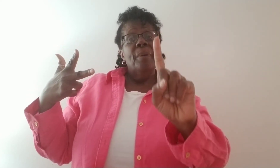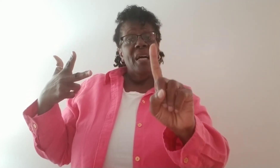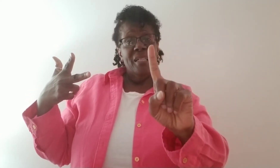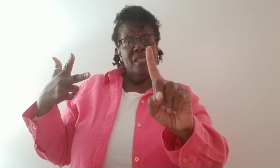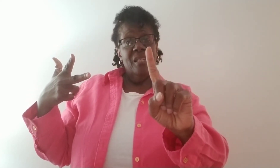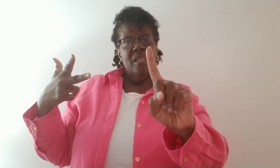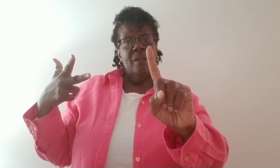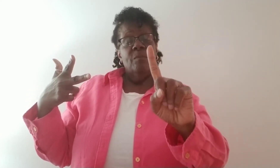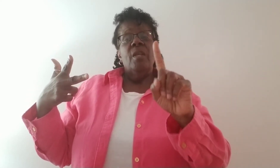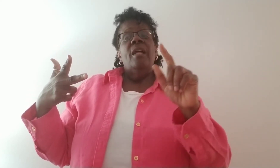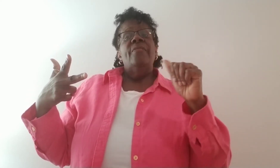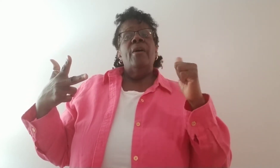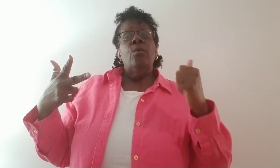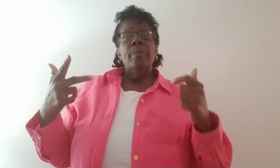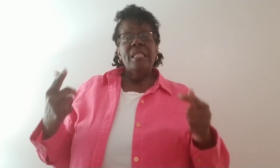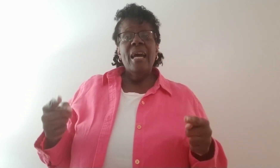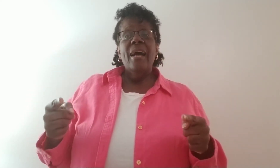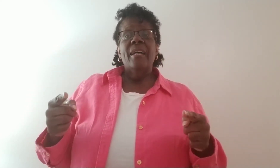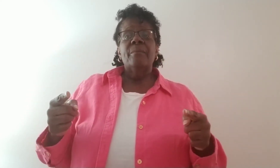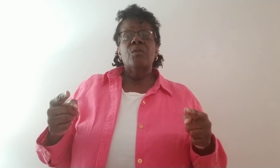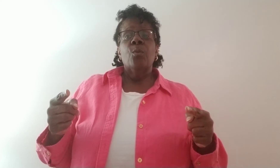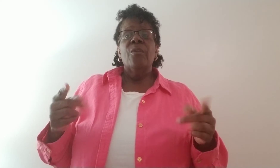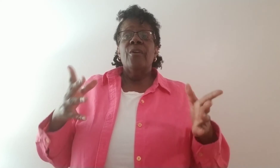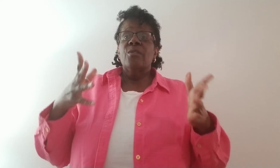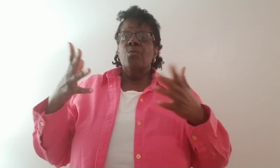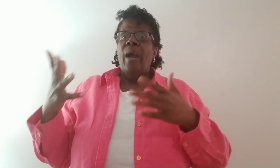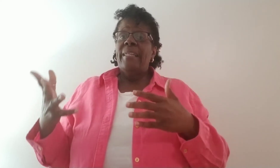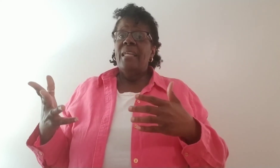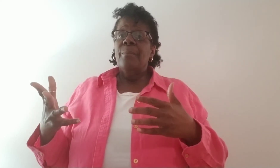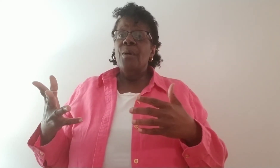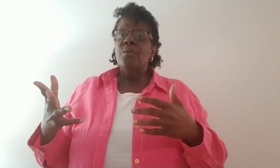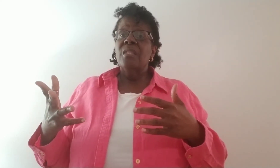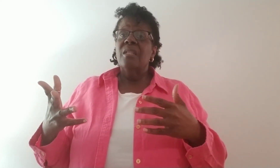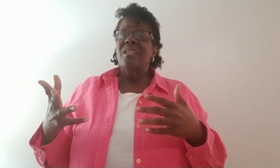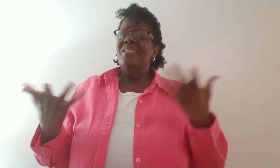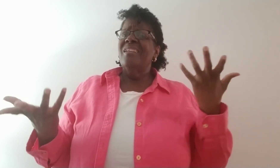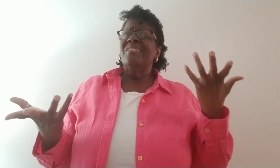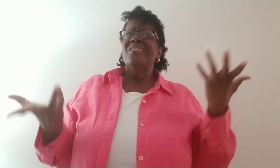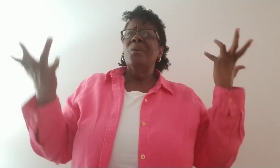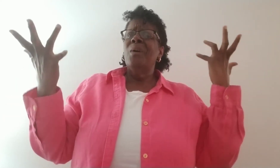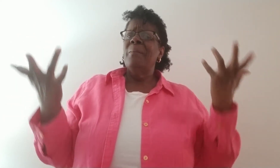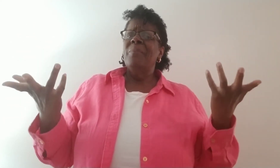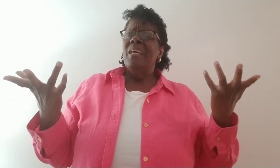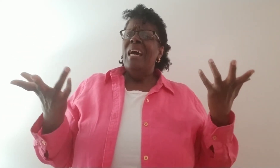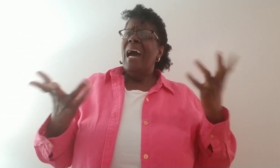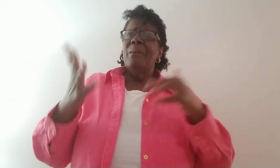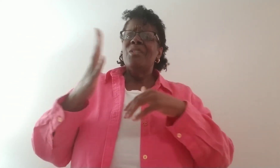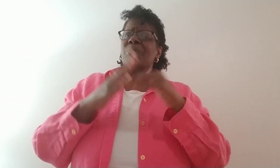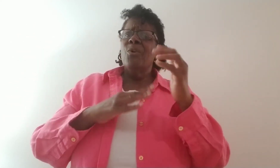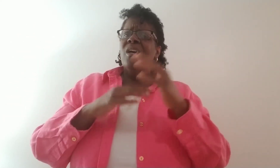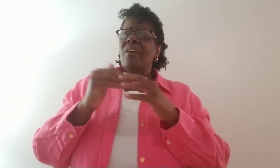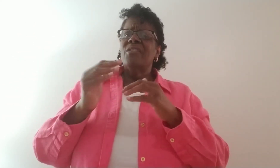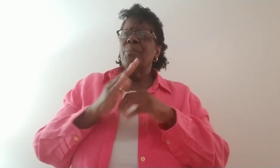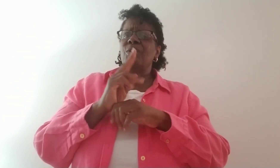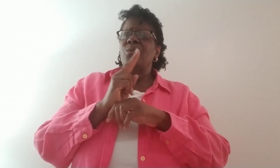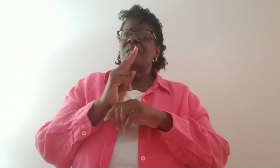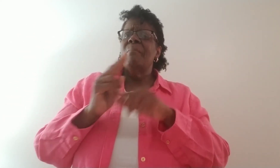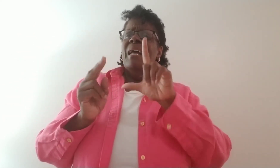But there will be times where there's a right-handed person that says, you know what? I'm just more comfortable using my